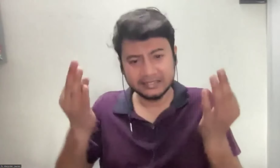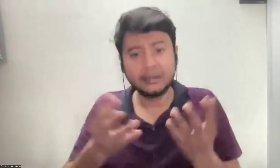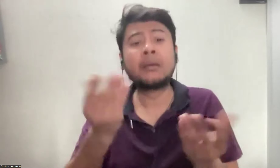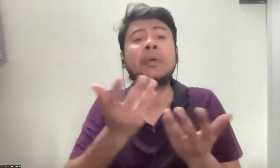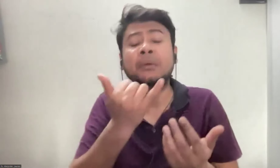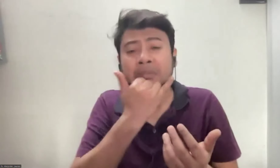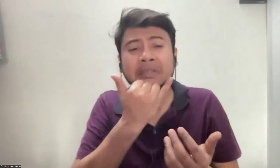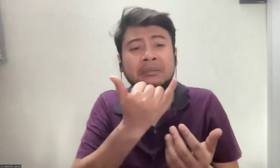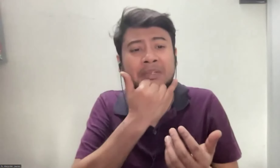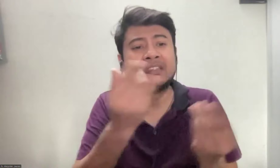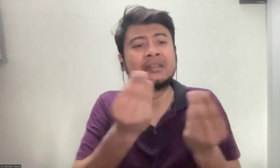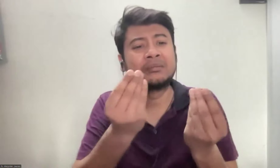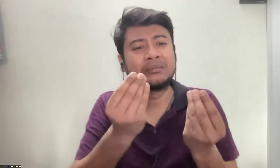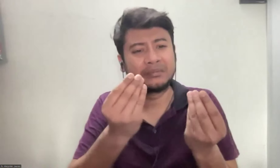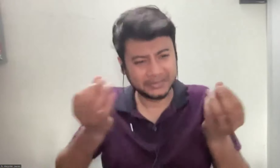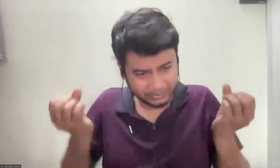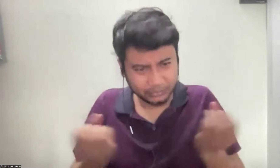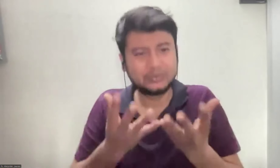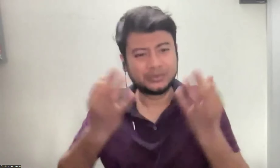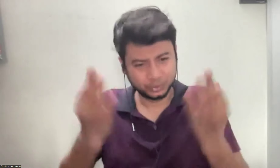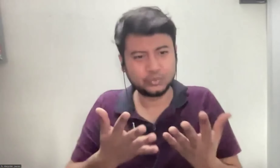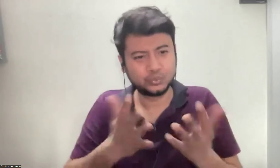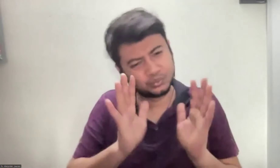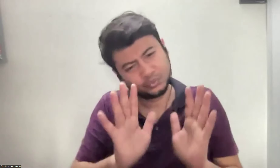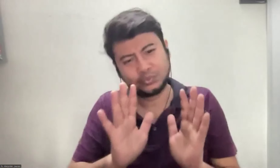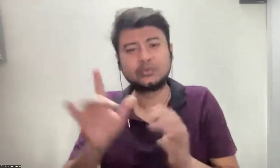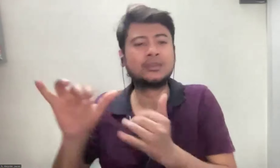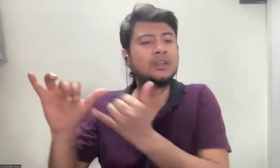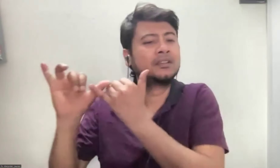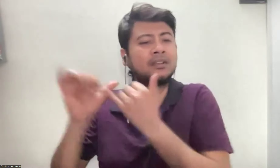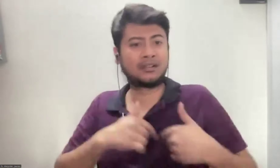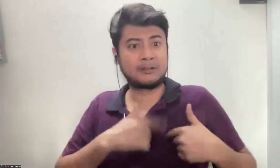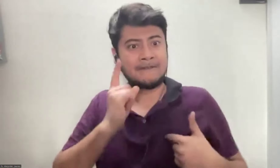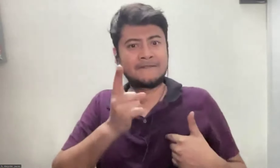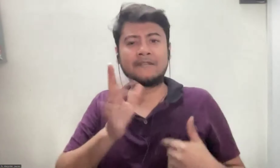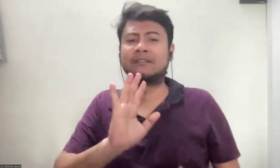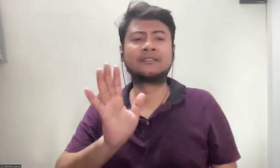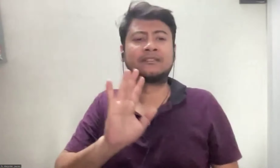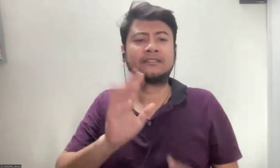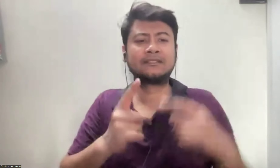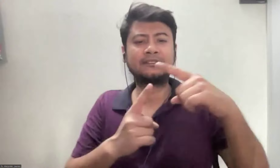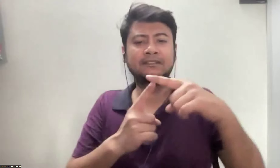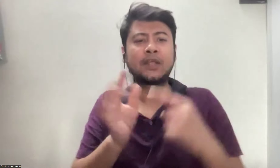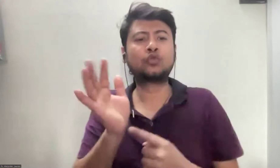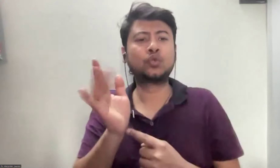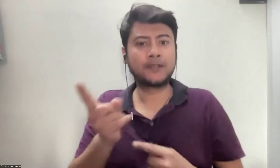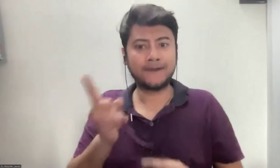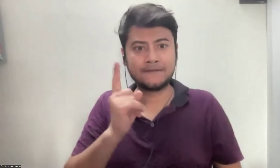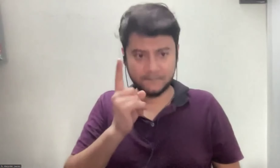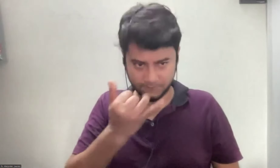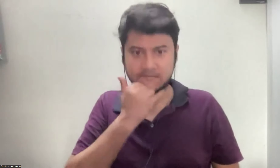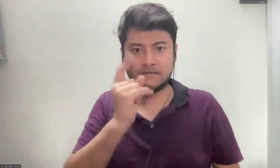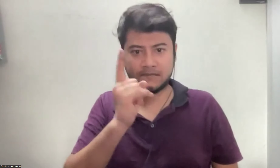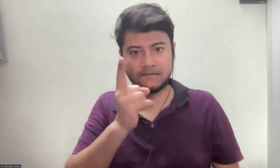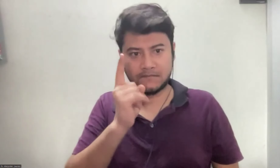You know, they are full of love. So even if you do some mistake, nobody's going to put you in a jail. Only thing is, at least